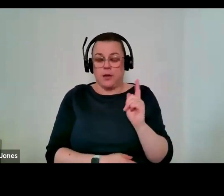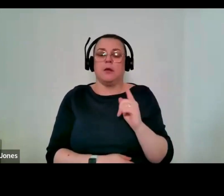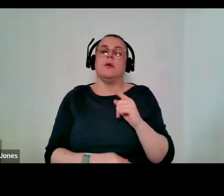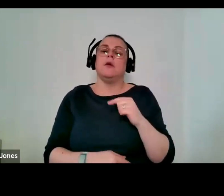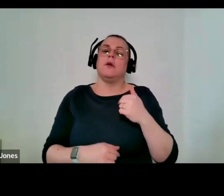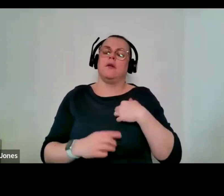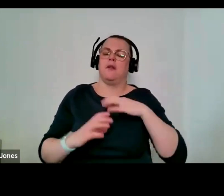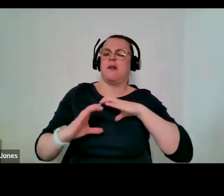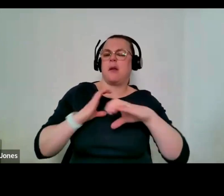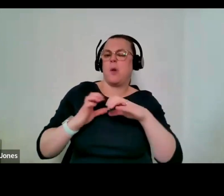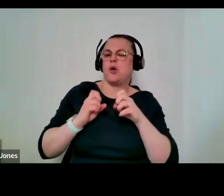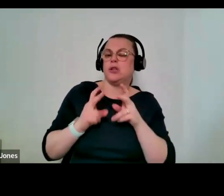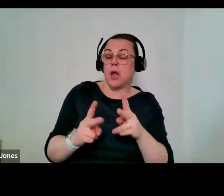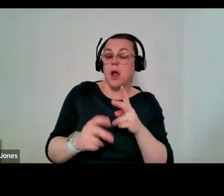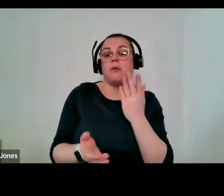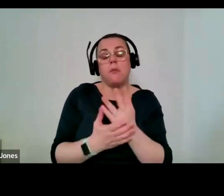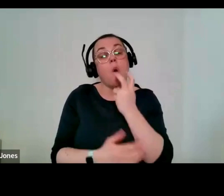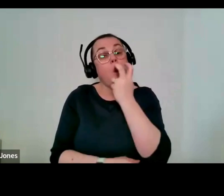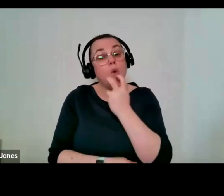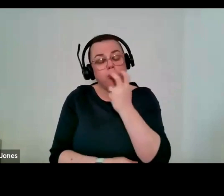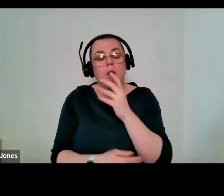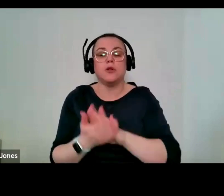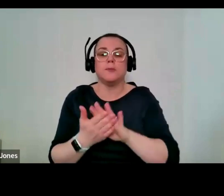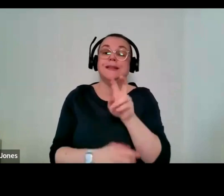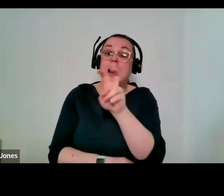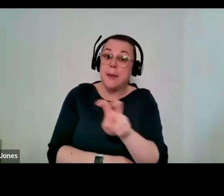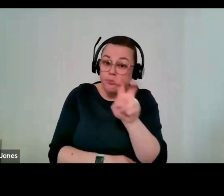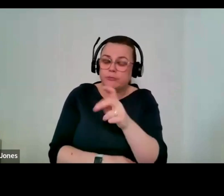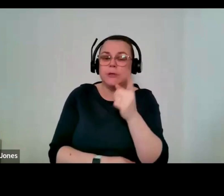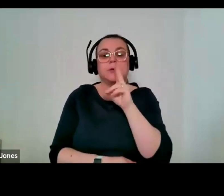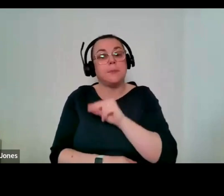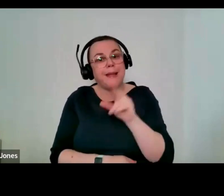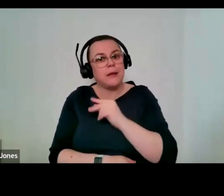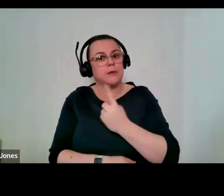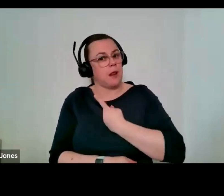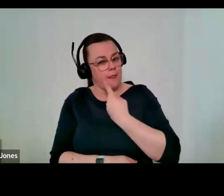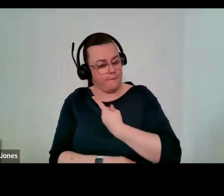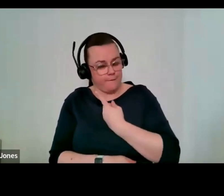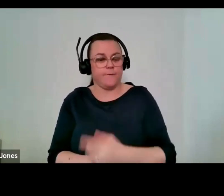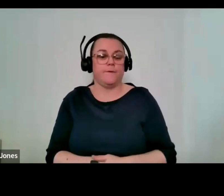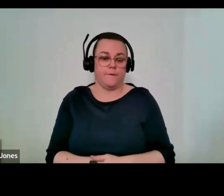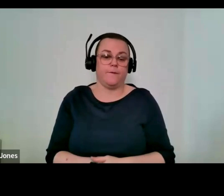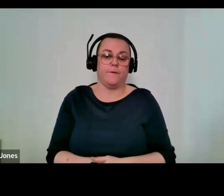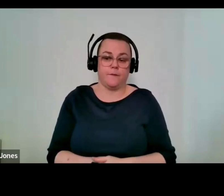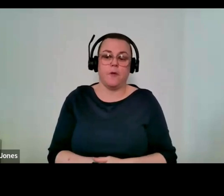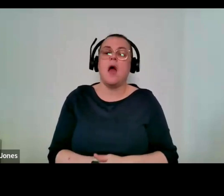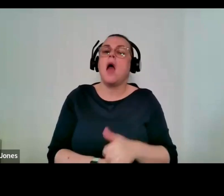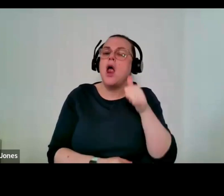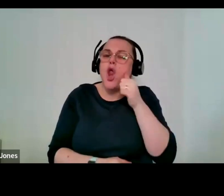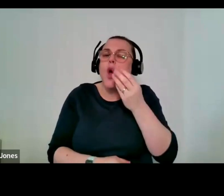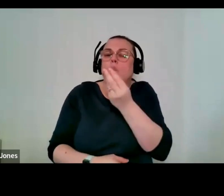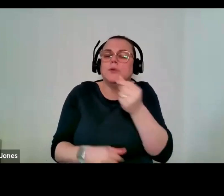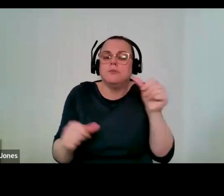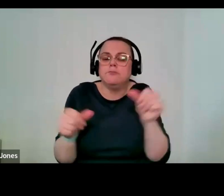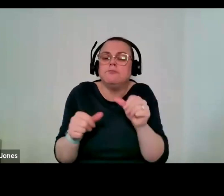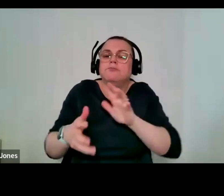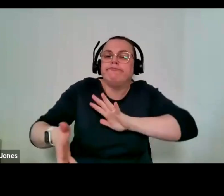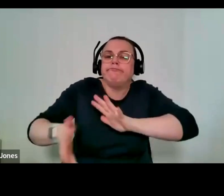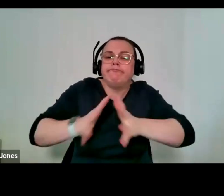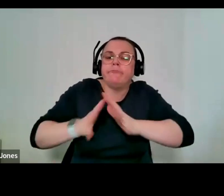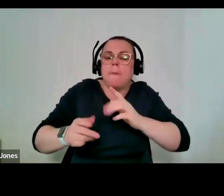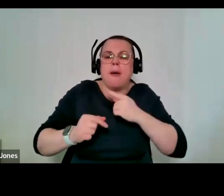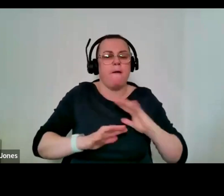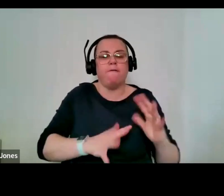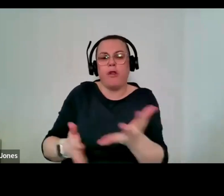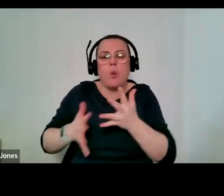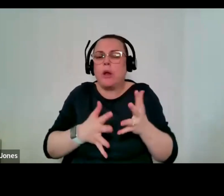is oral, so I lip read and speak. I do know some bits of sign language, but I'm not